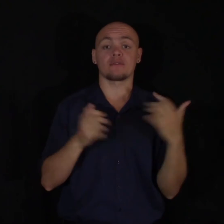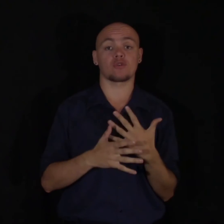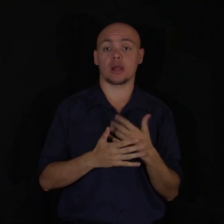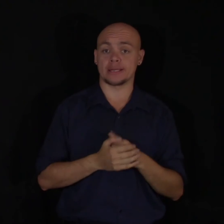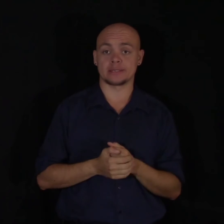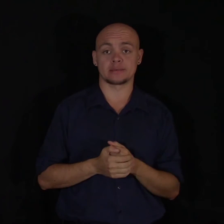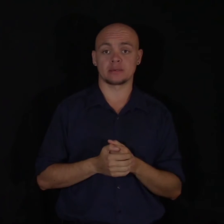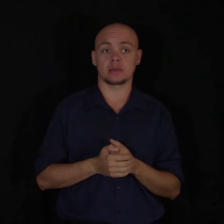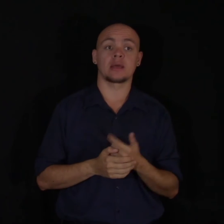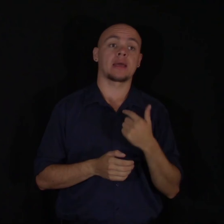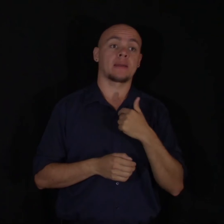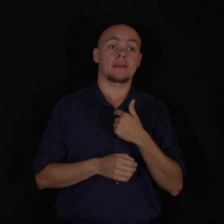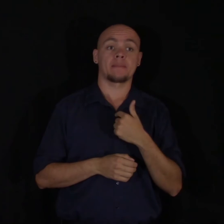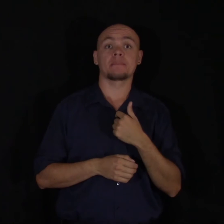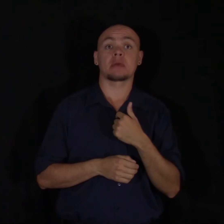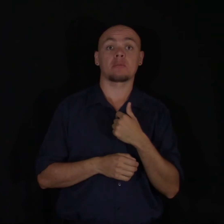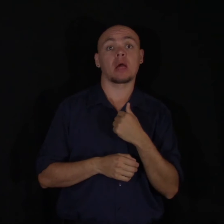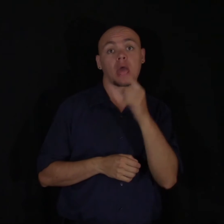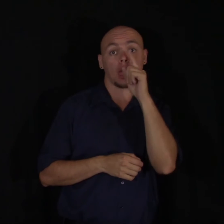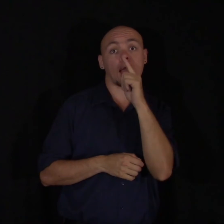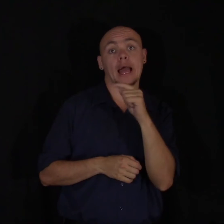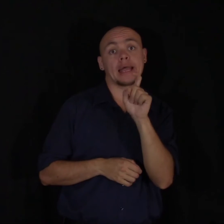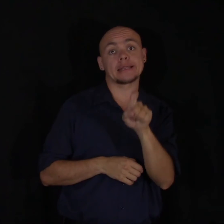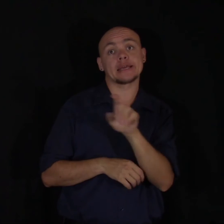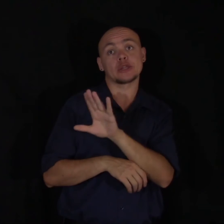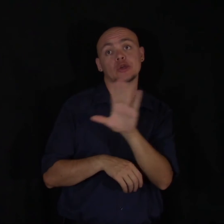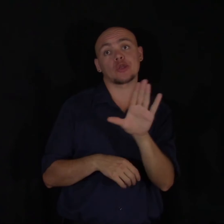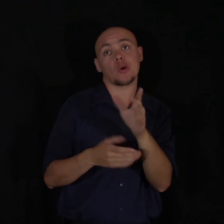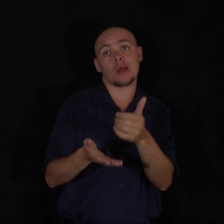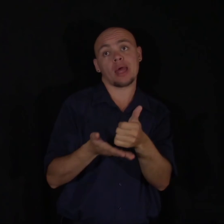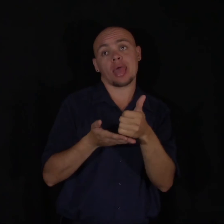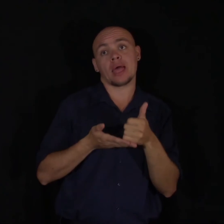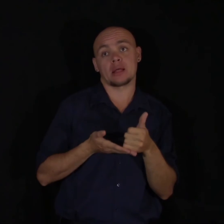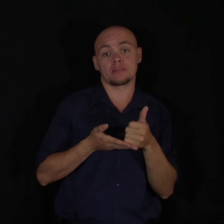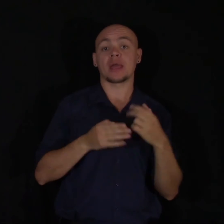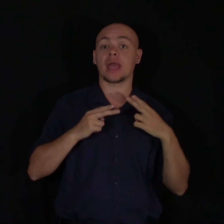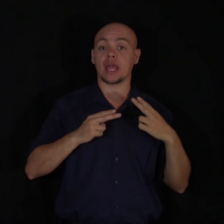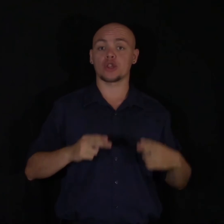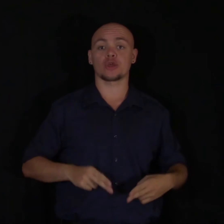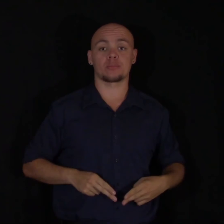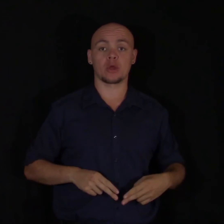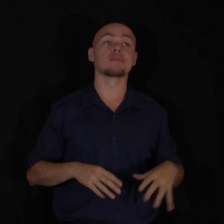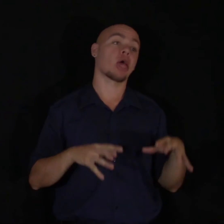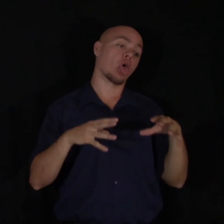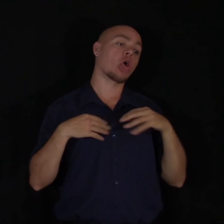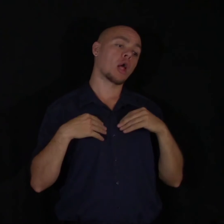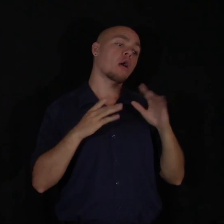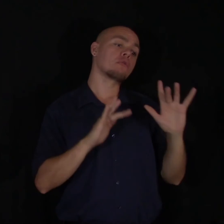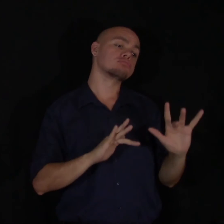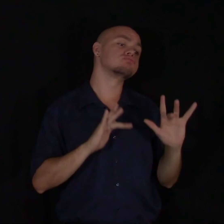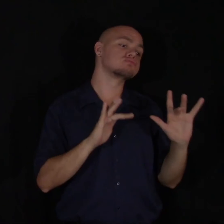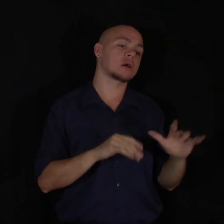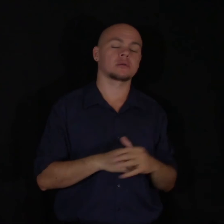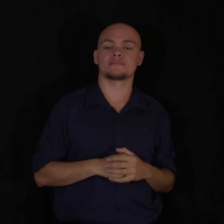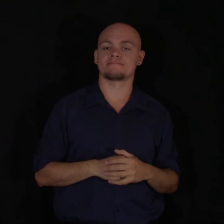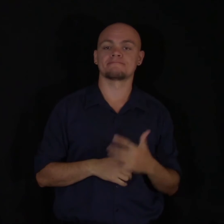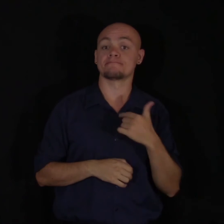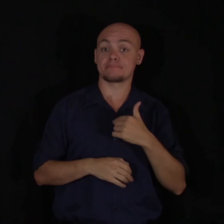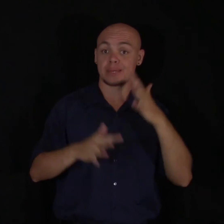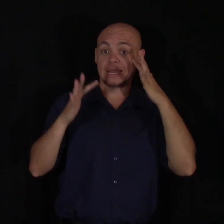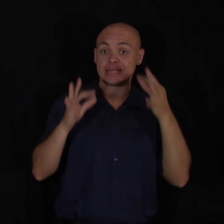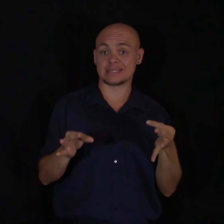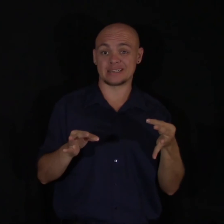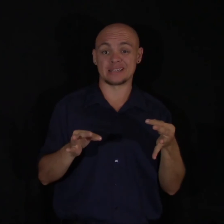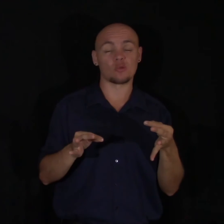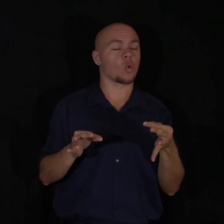would act like I need your help. And the rest of humanity would be okay with that. But I choose